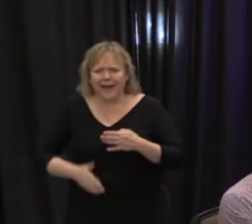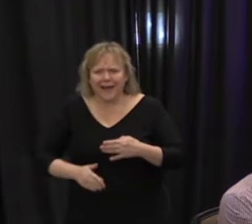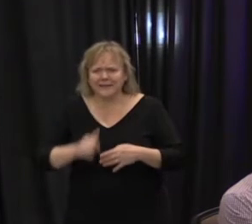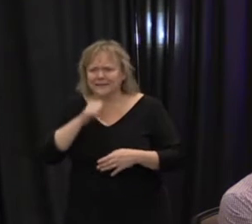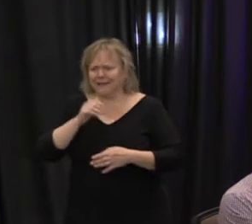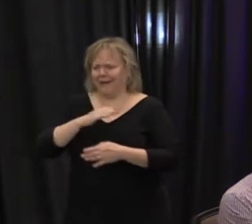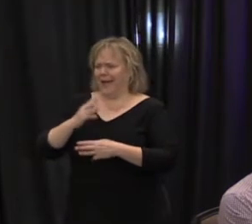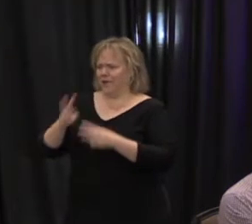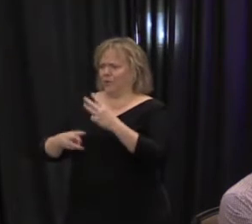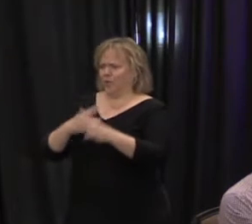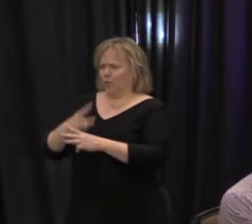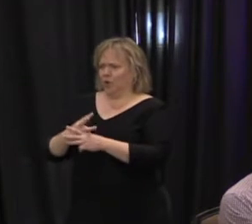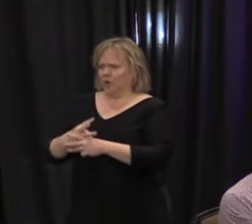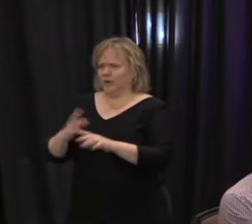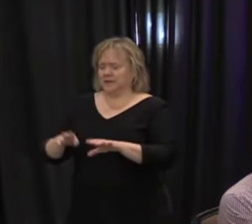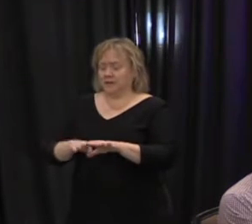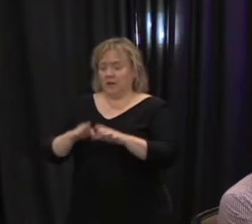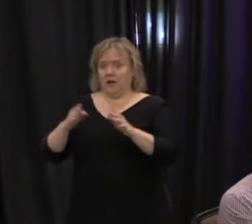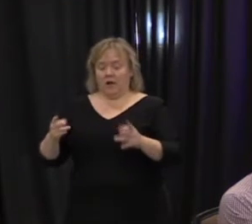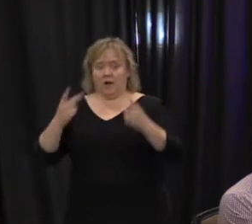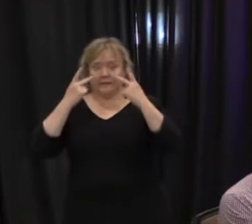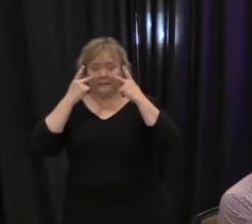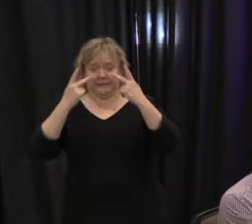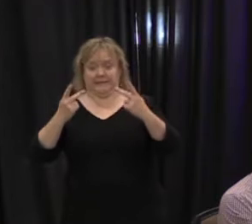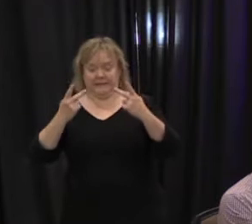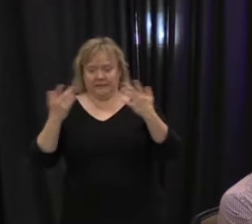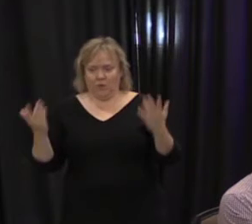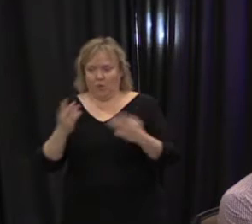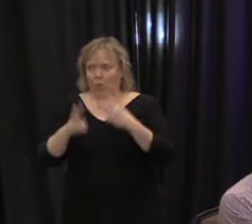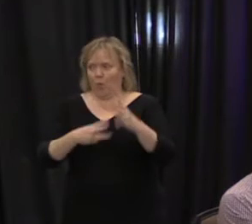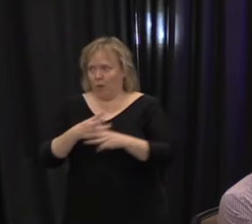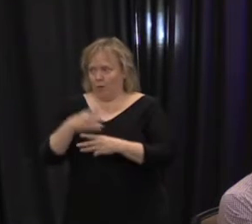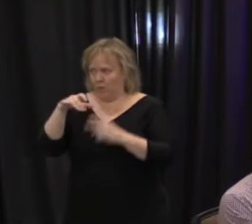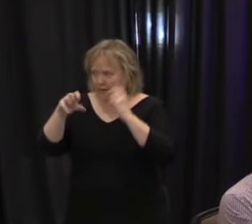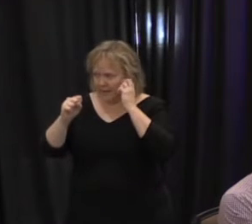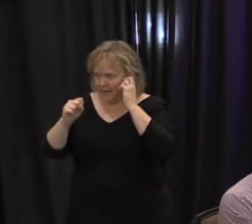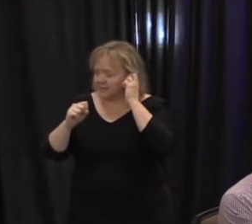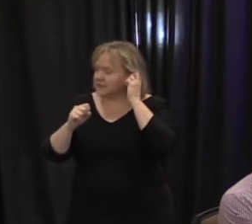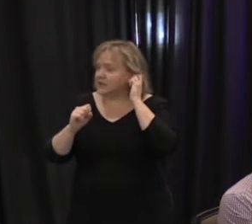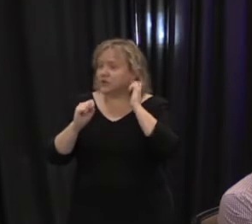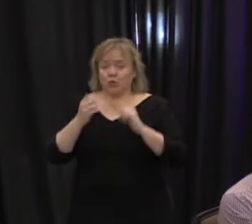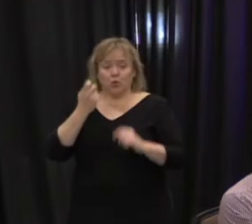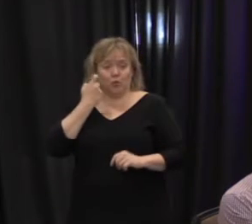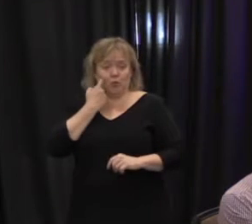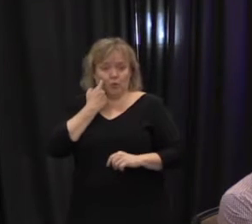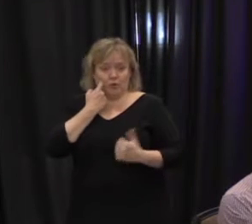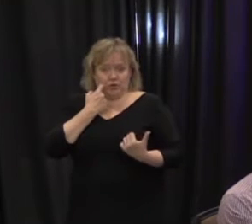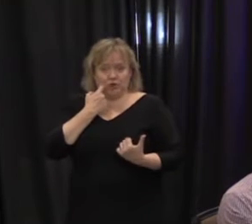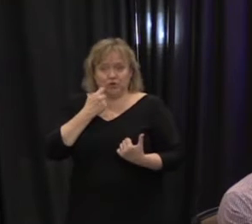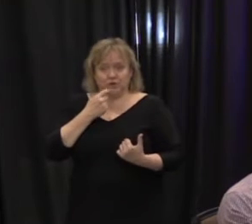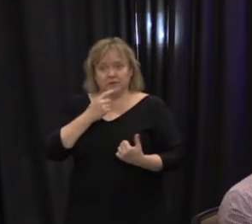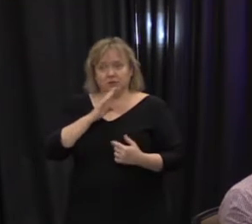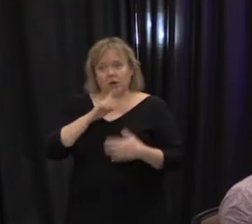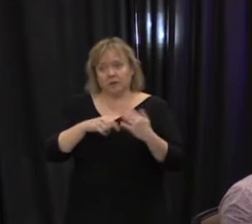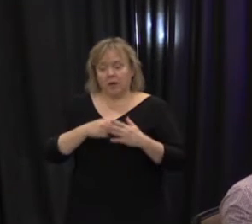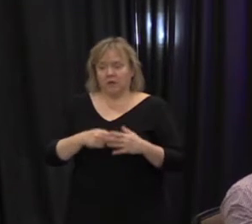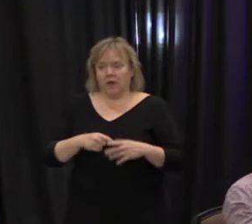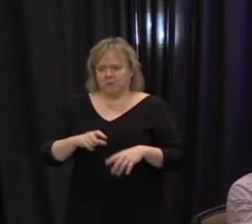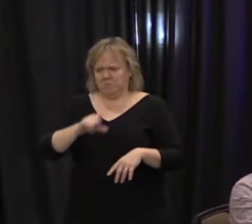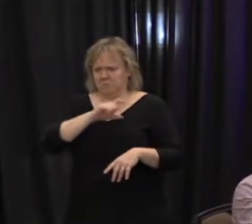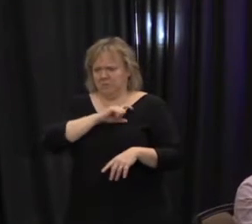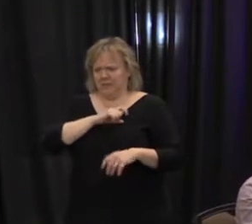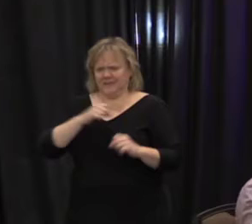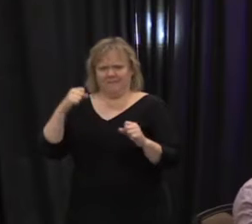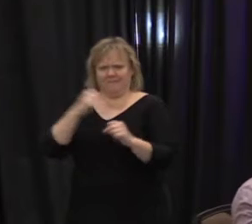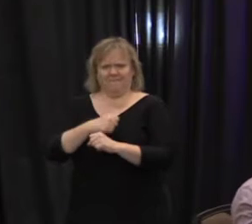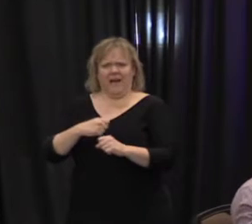uncovering of the way that the world has always been. So what we know, what Oriaku just was referencing, is that incidents of police violence haven't gone up